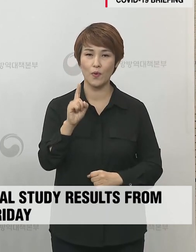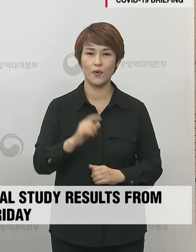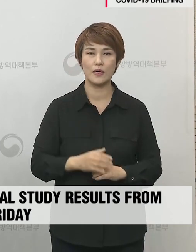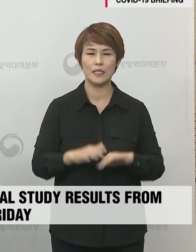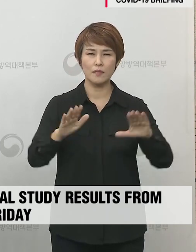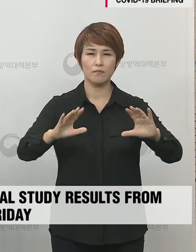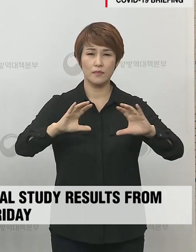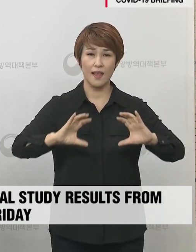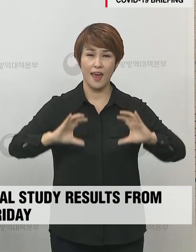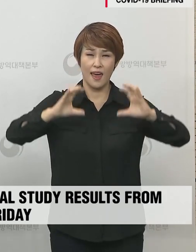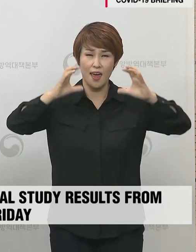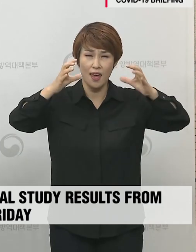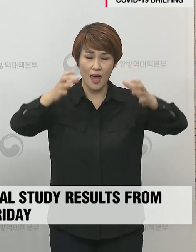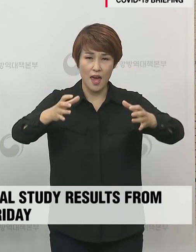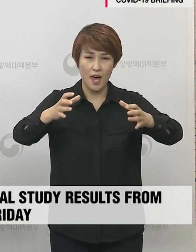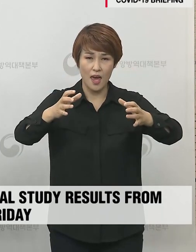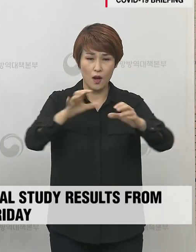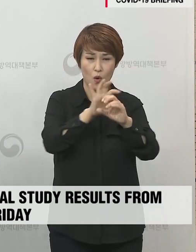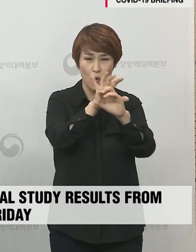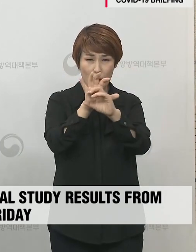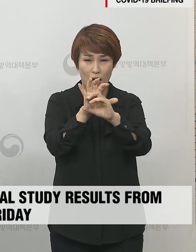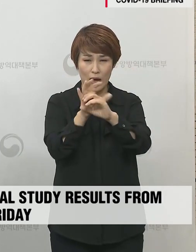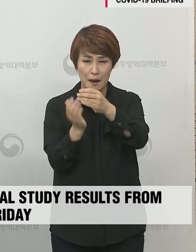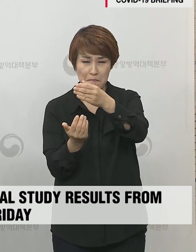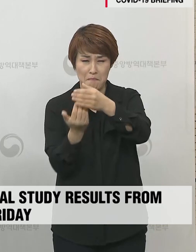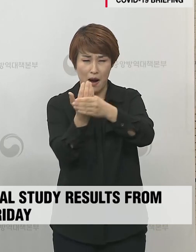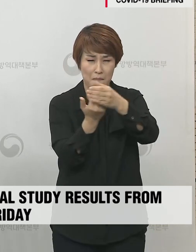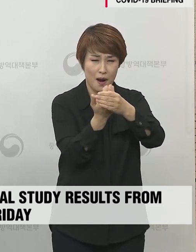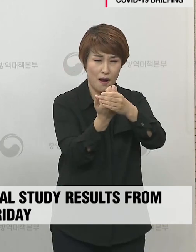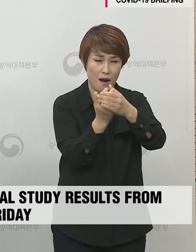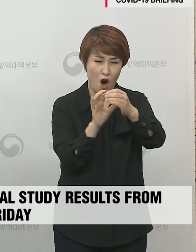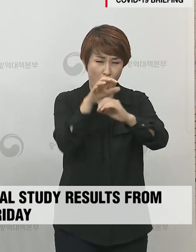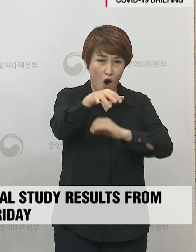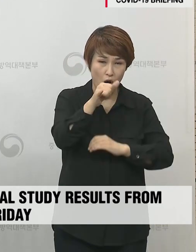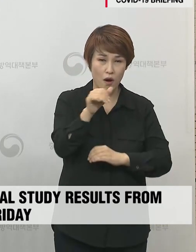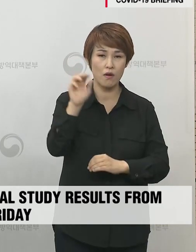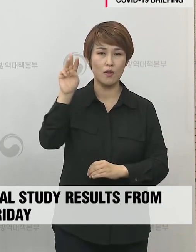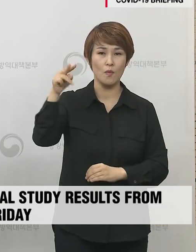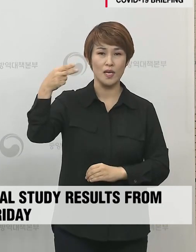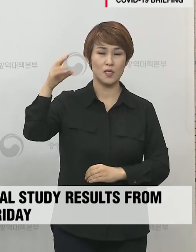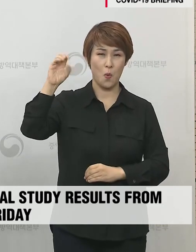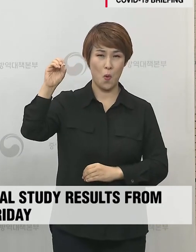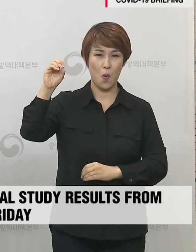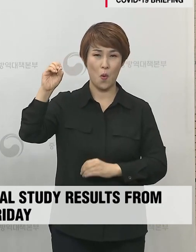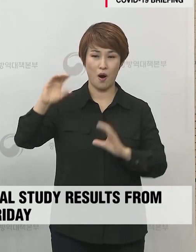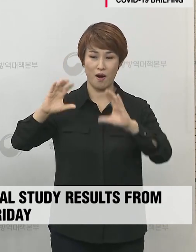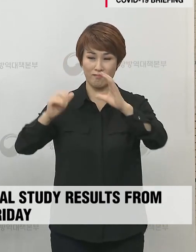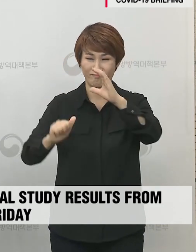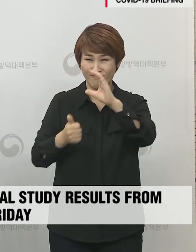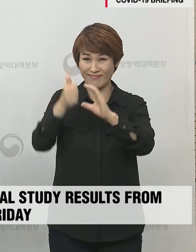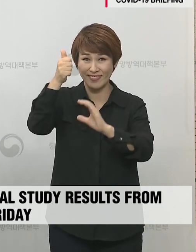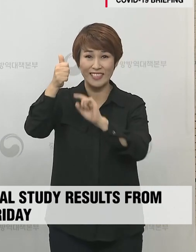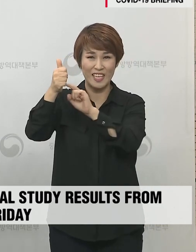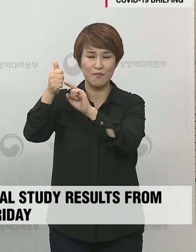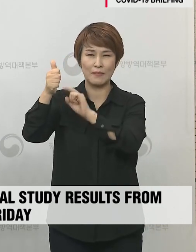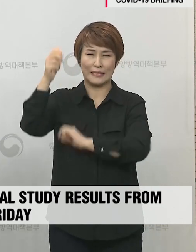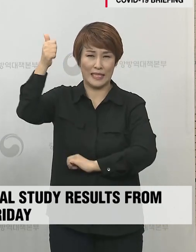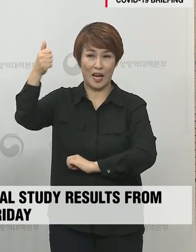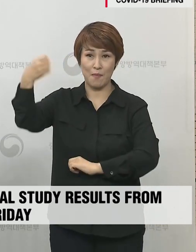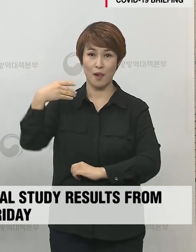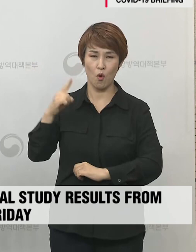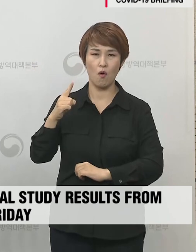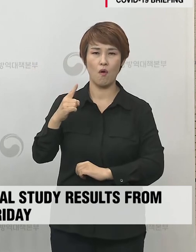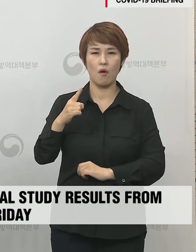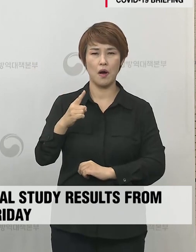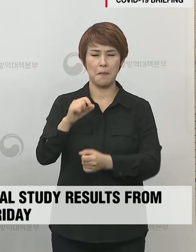to the public. Right now, we are witnessing a global pandemic of the COVID-19, and the Director General of the WHO